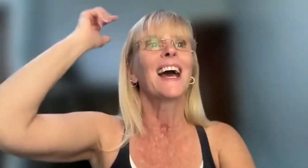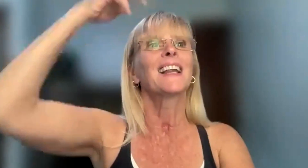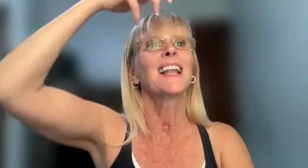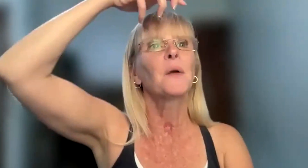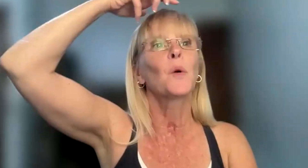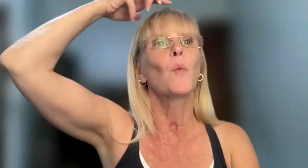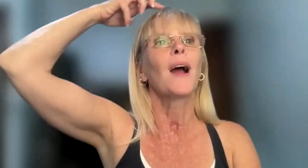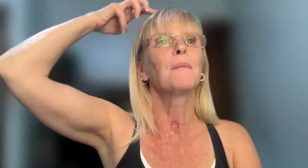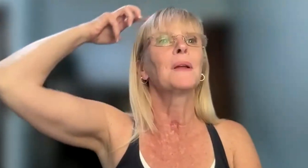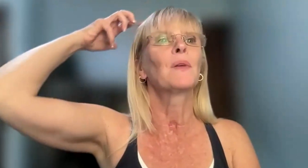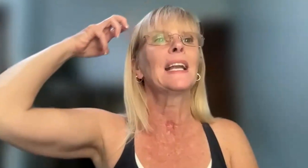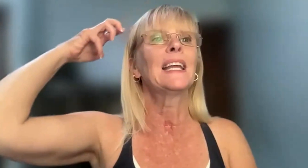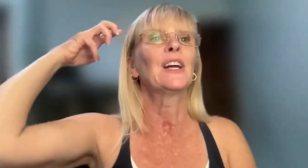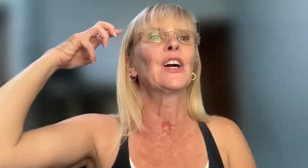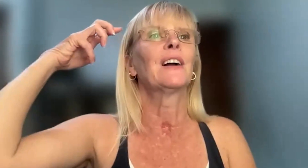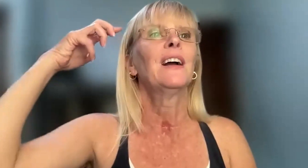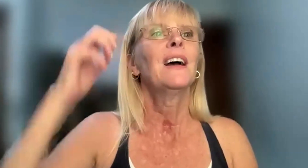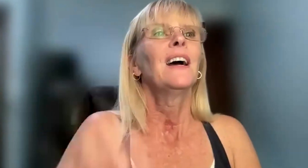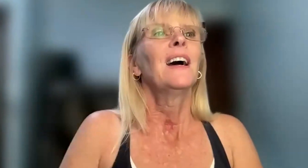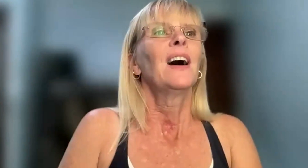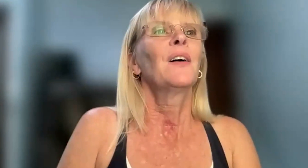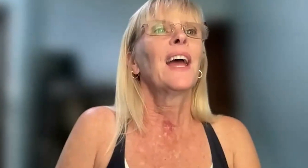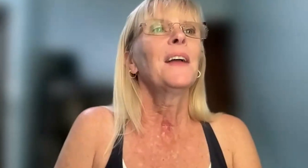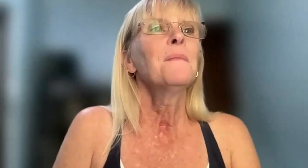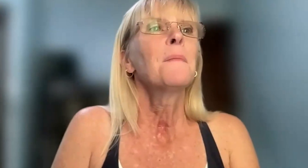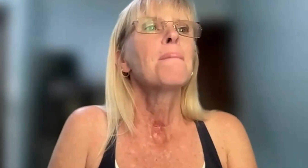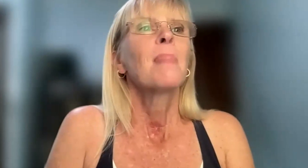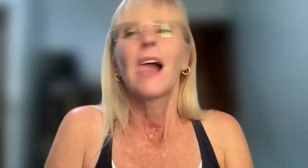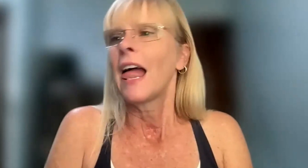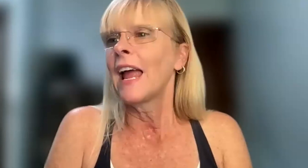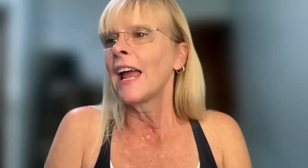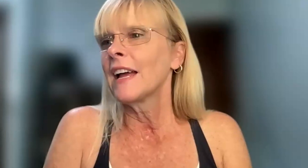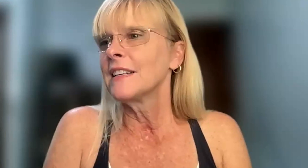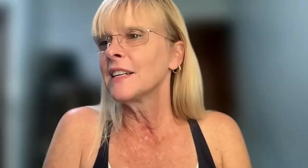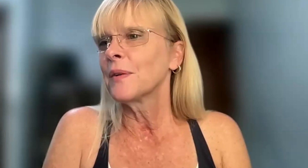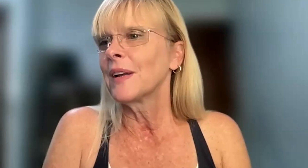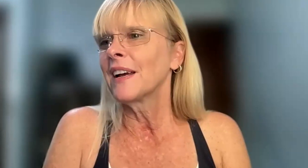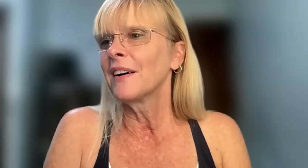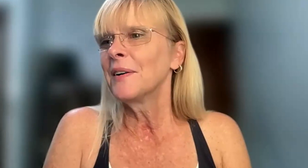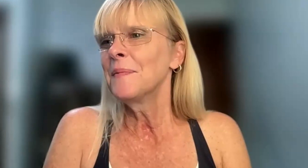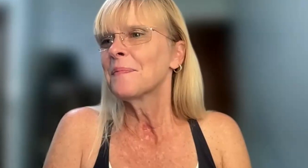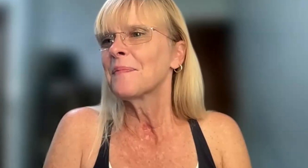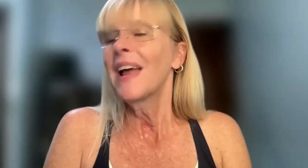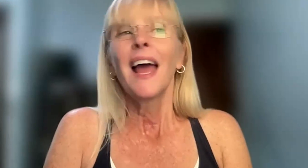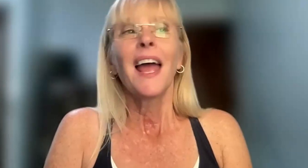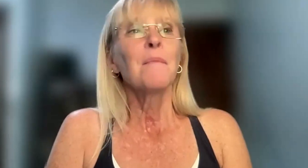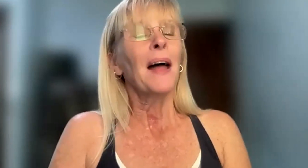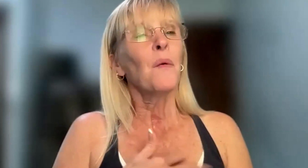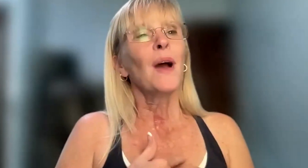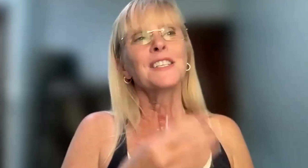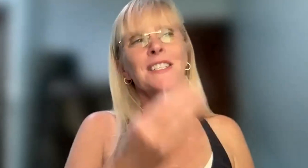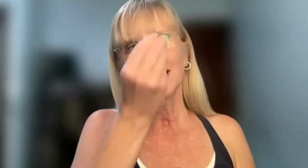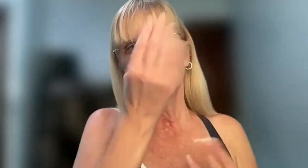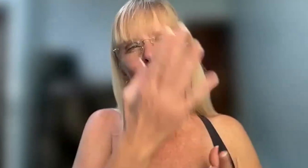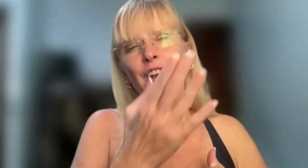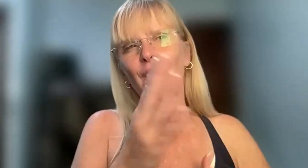of like we're wiping right here. Okay, and here we go. And by the way, just to let you know, those